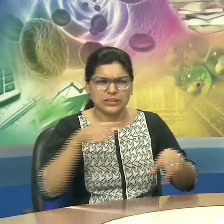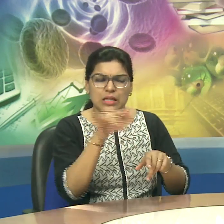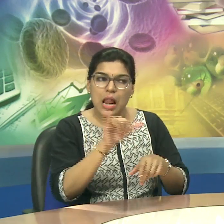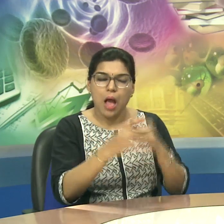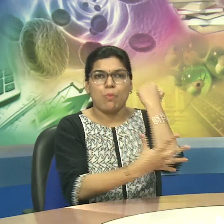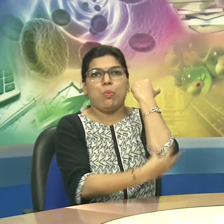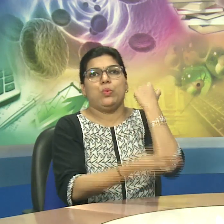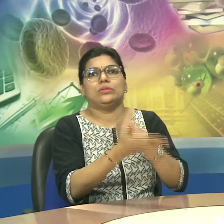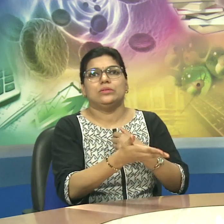the poor bird.